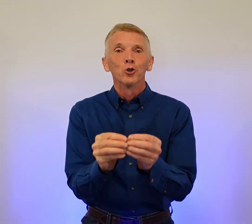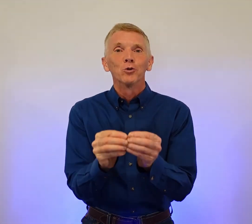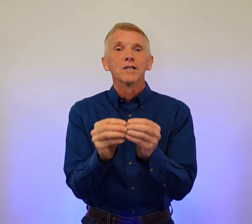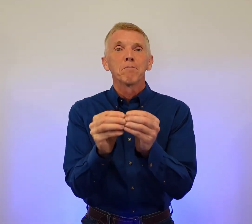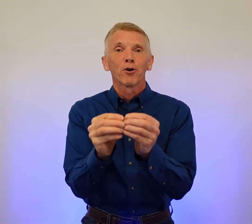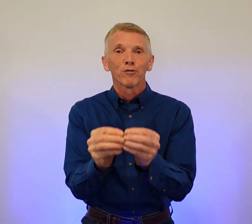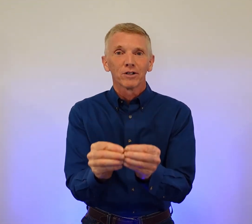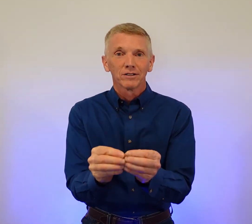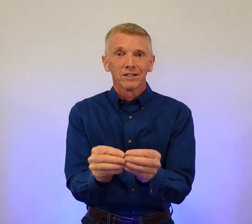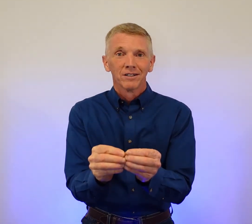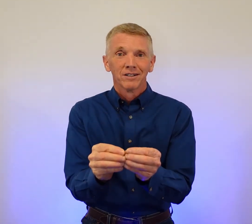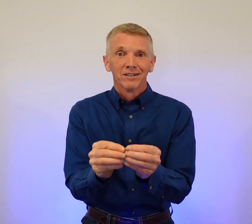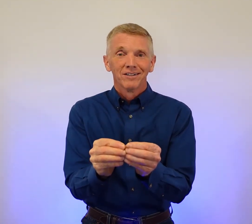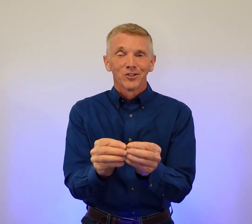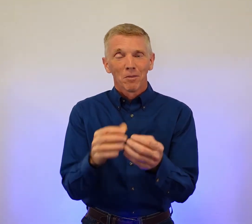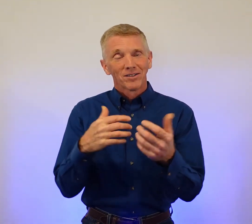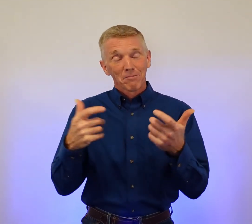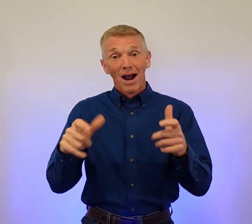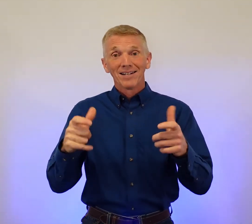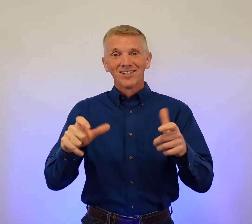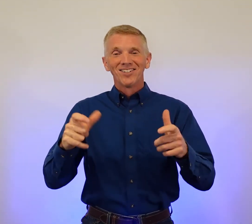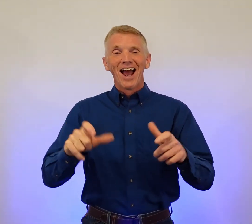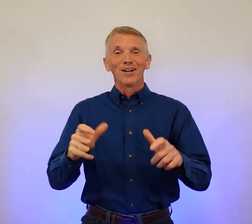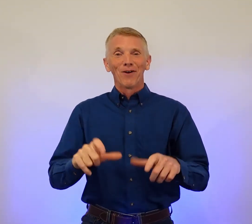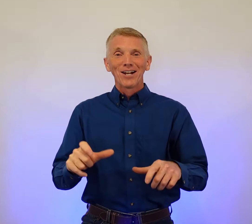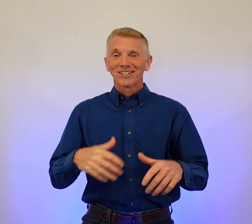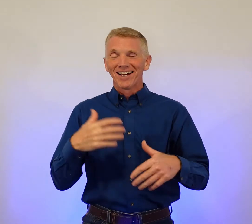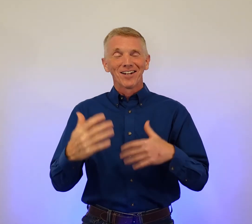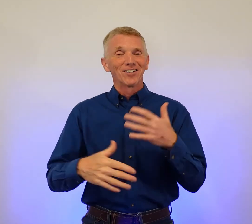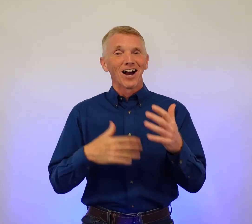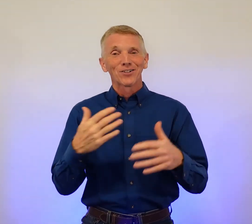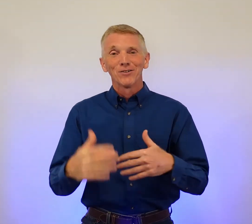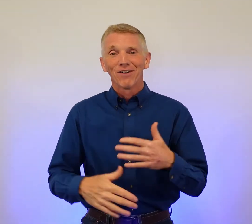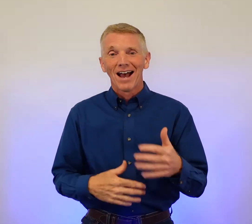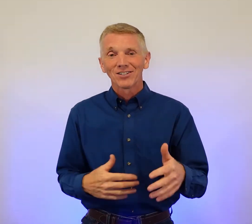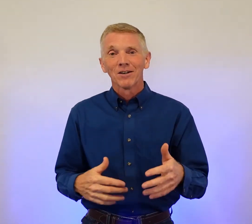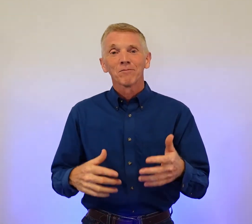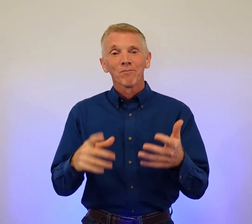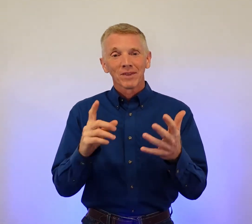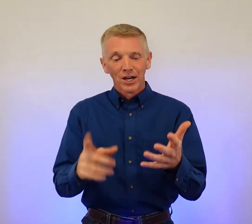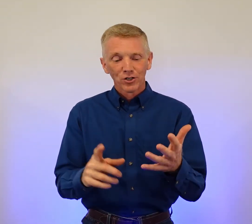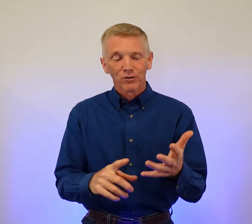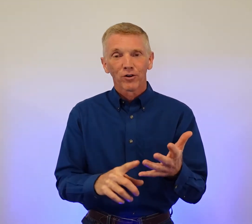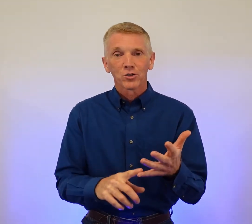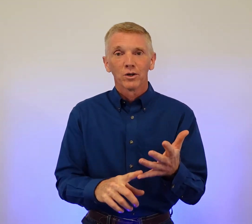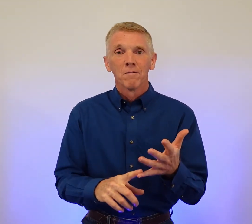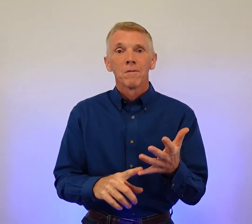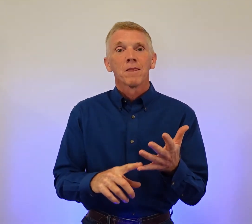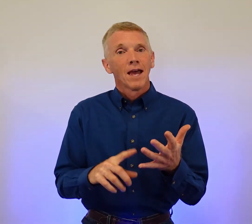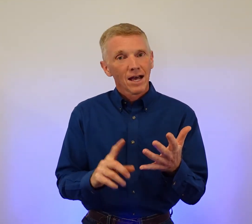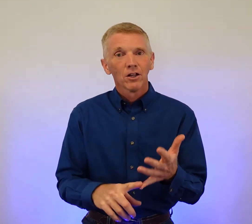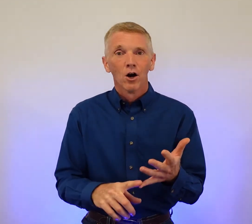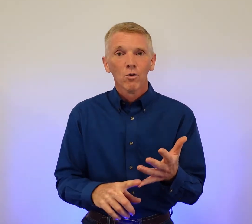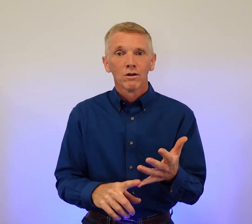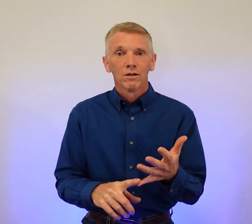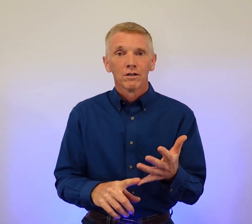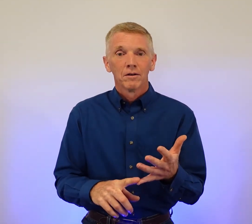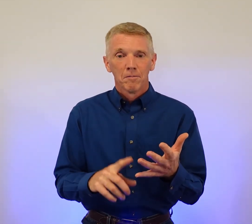absolutely perfectly. So I'm going to take mine down a ratchet because I tend to talk too fast. Here's the first one. Hello,